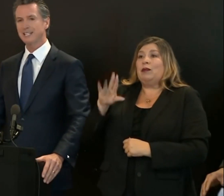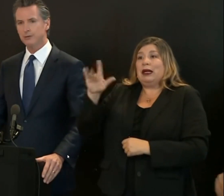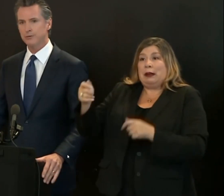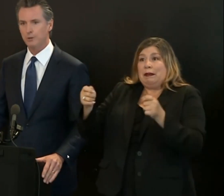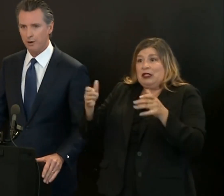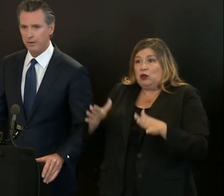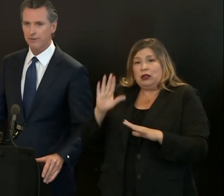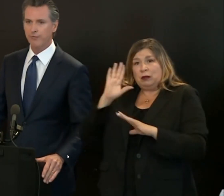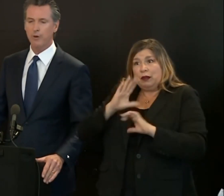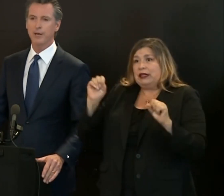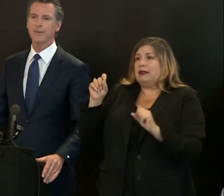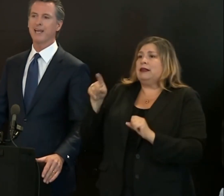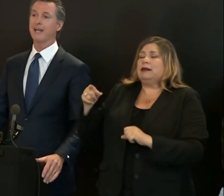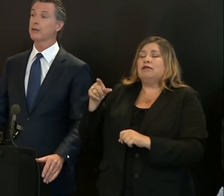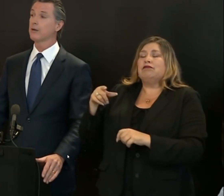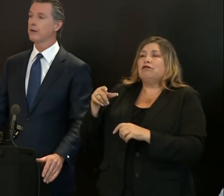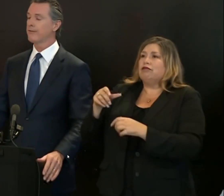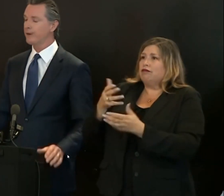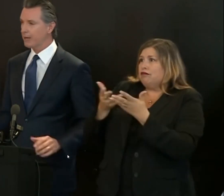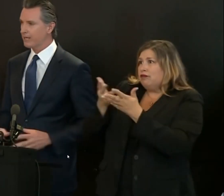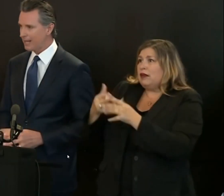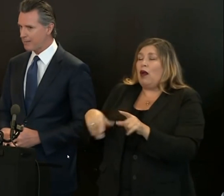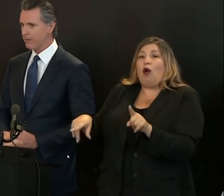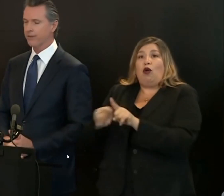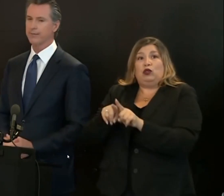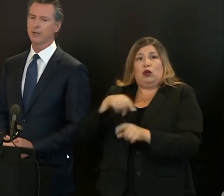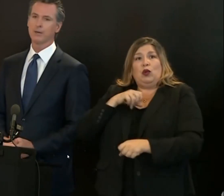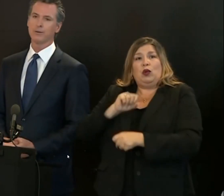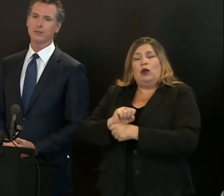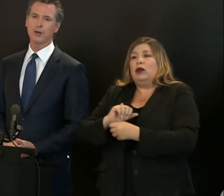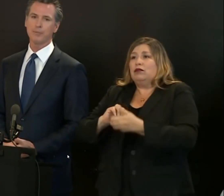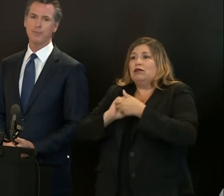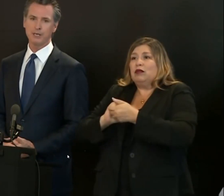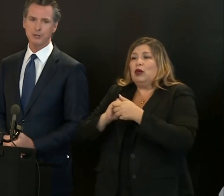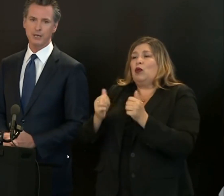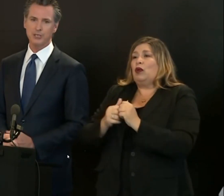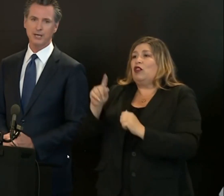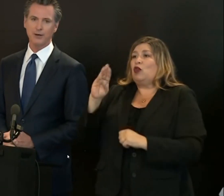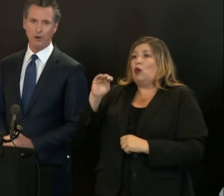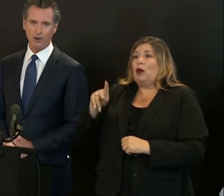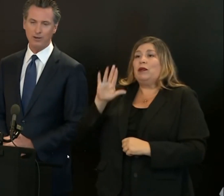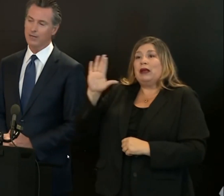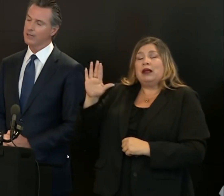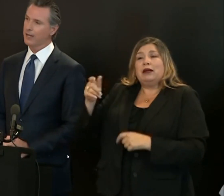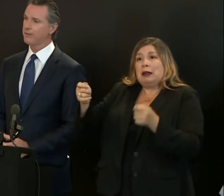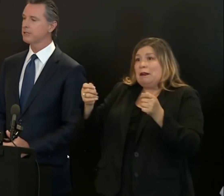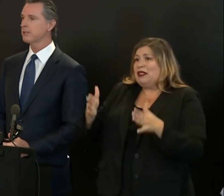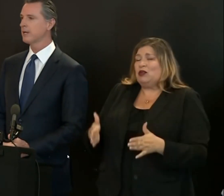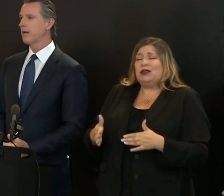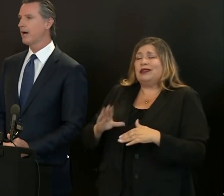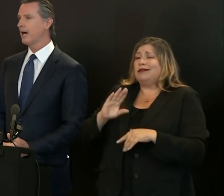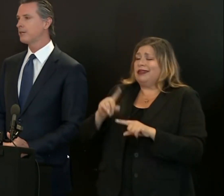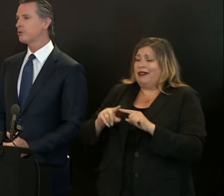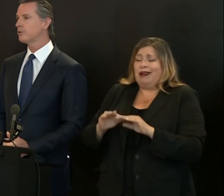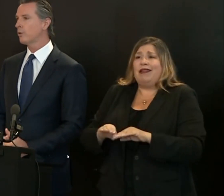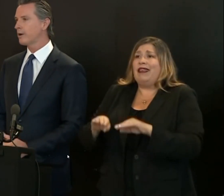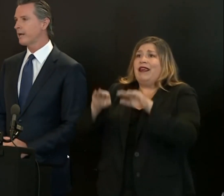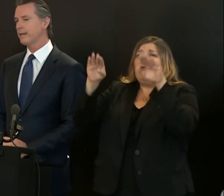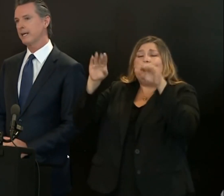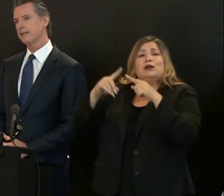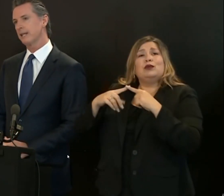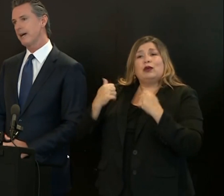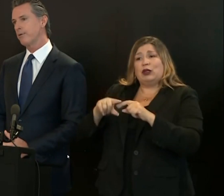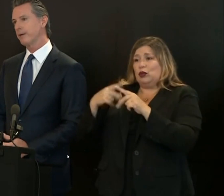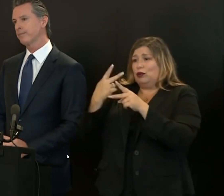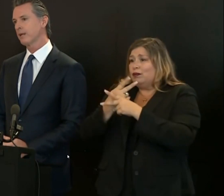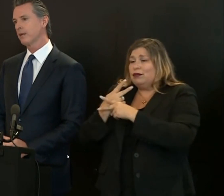and continue to work formally and very collaboratively with the Trump administration at all levels to